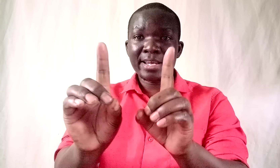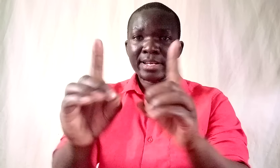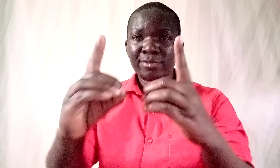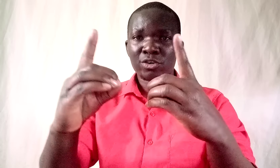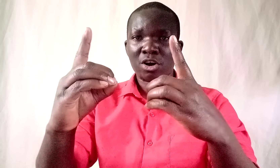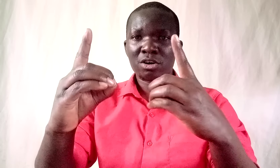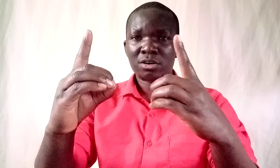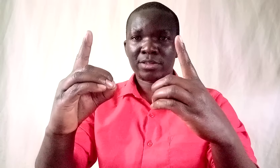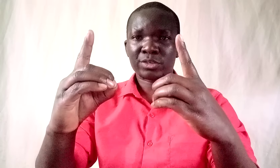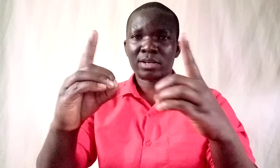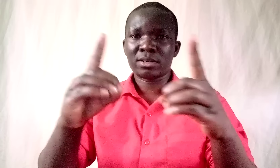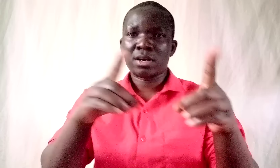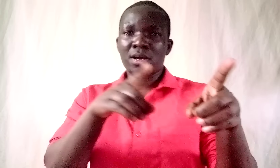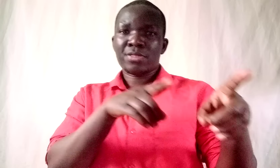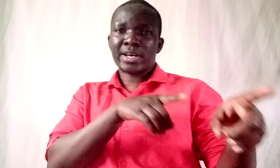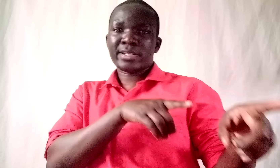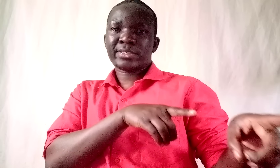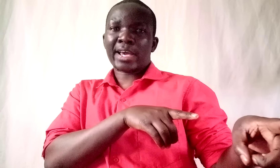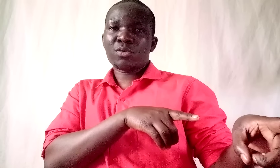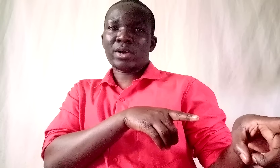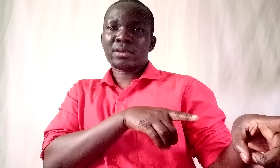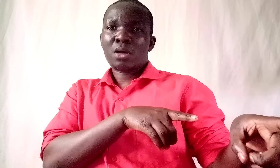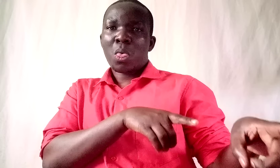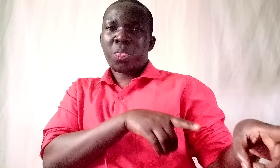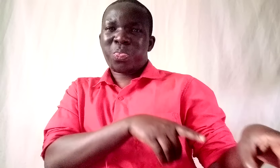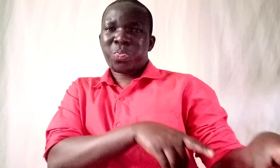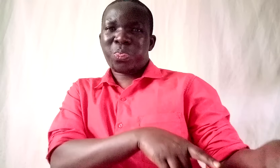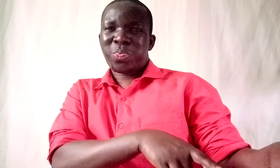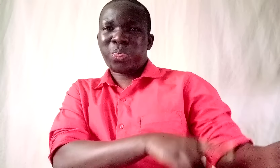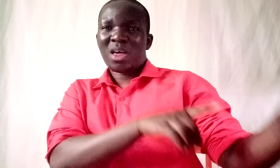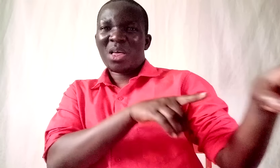D for dog. This one. Then sideways.